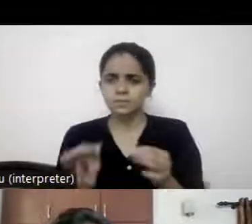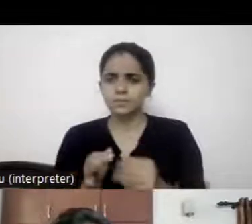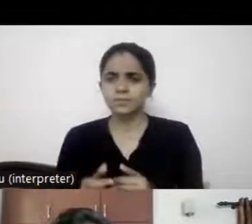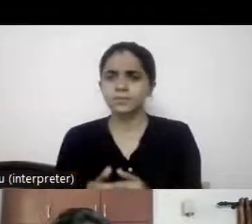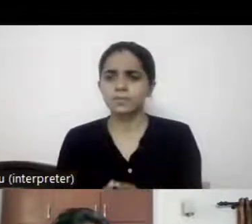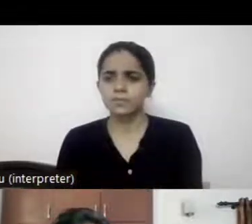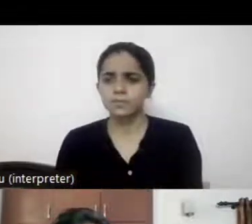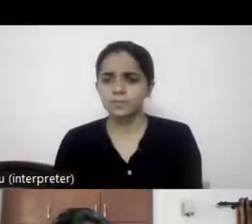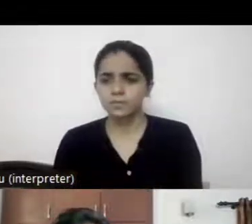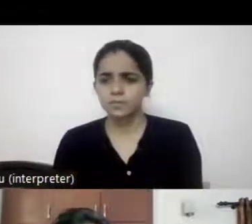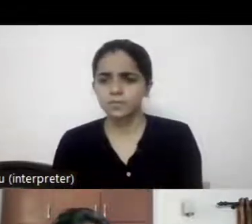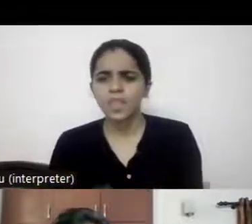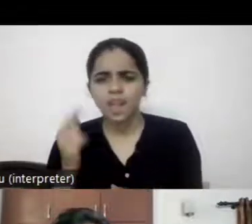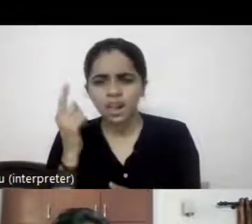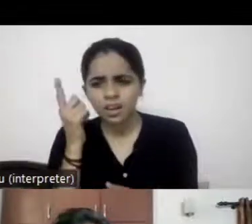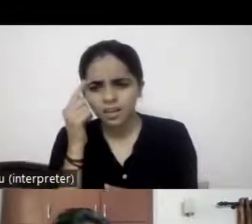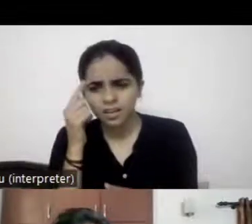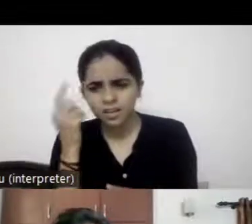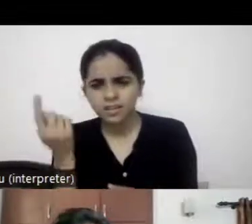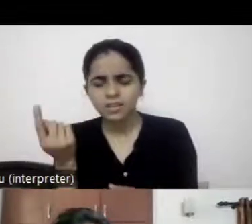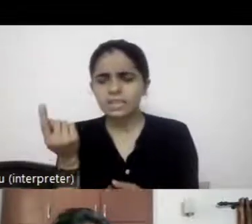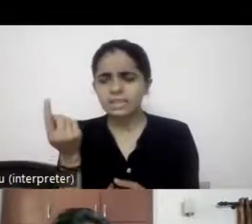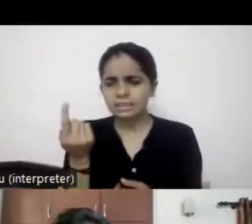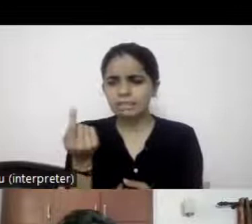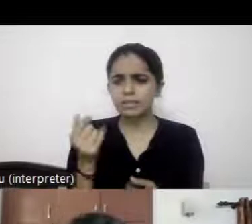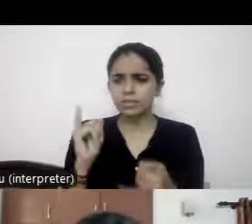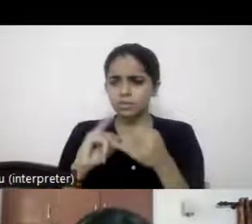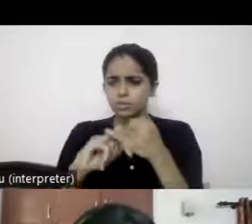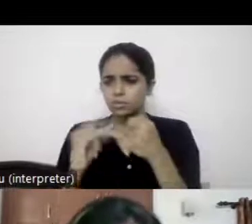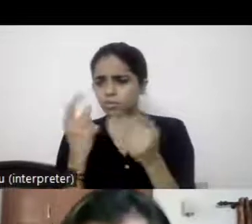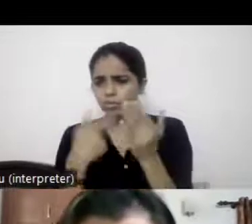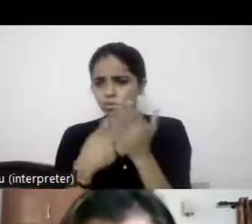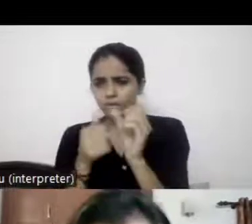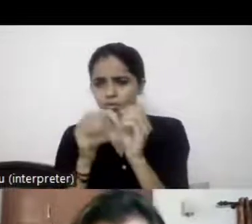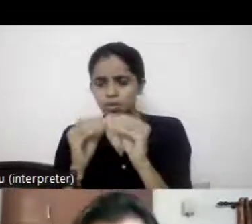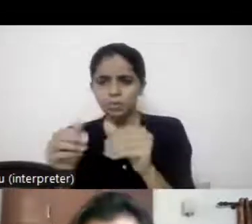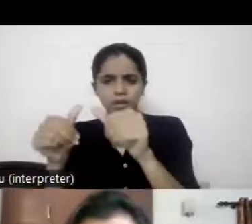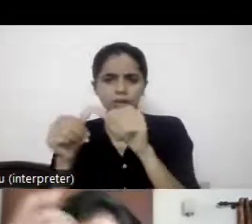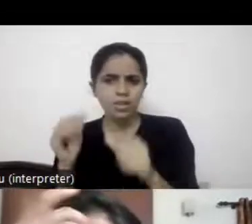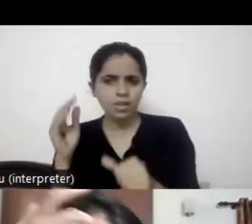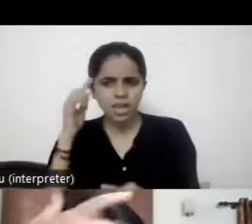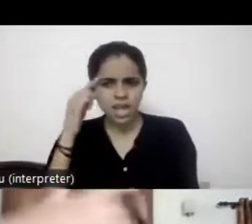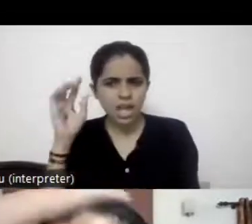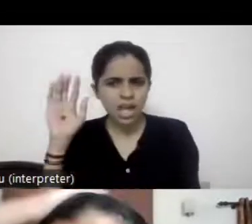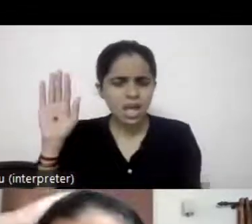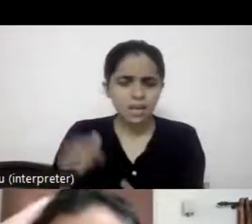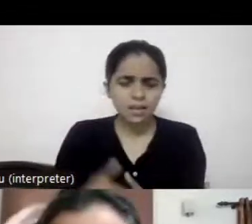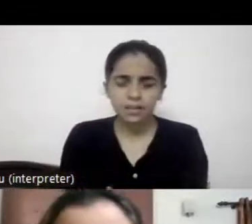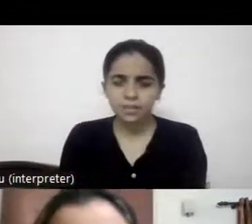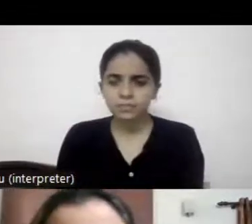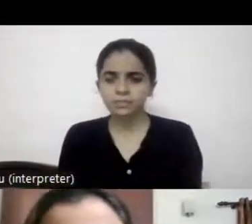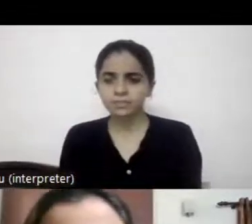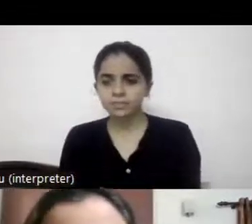I think across many jurisdictions, Sorry, I can't hear you. sorry,